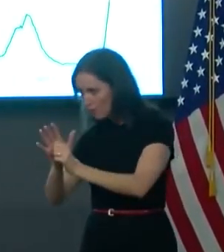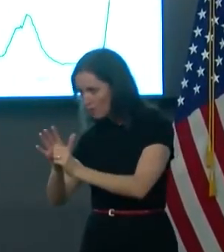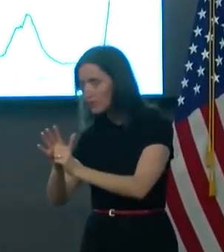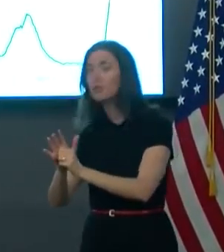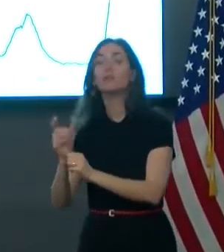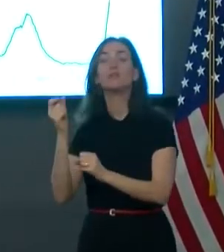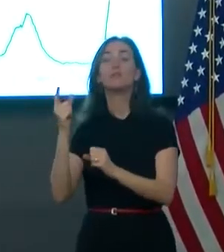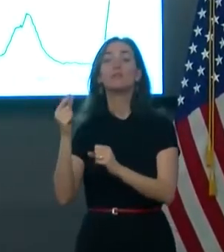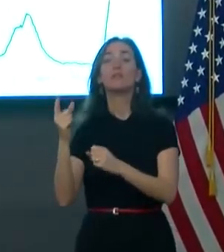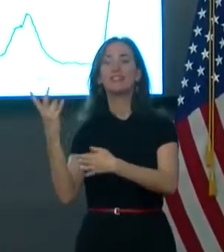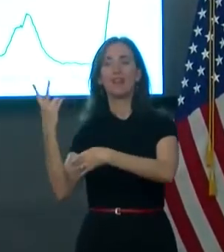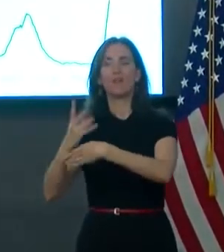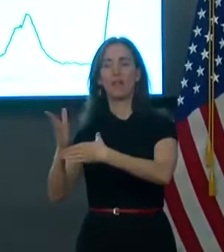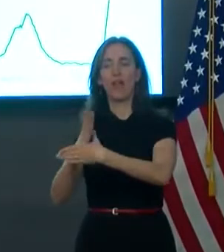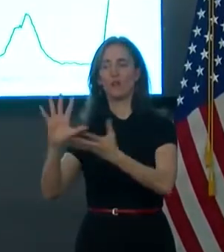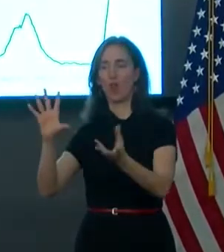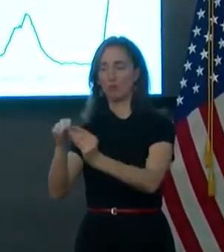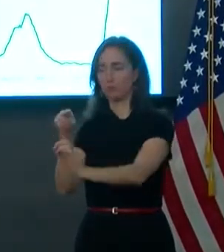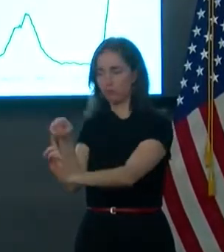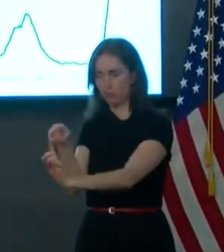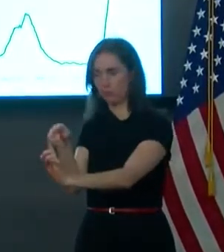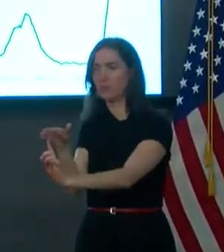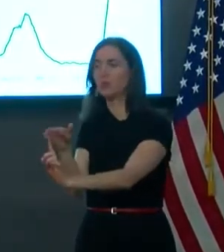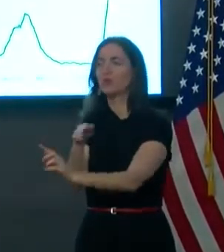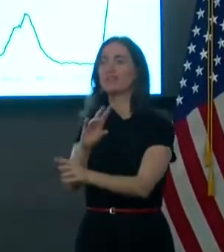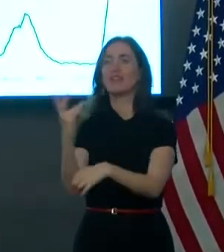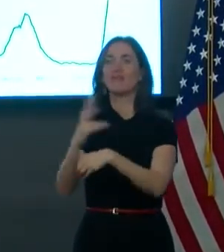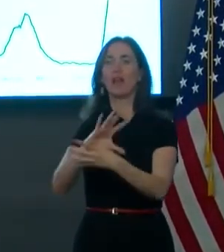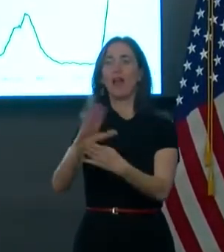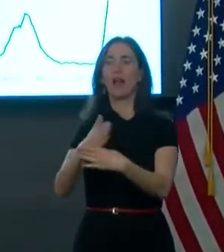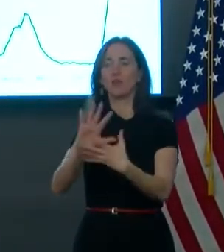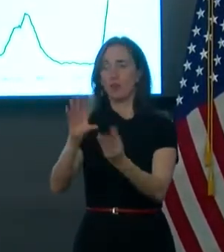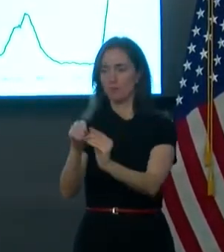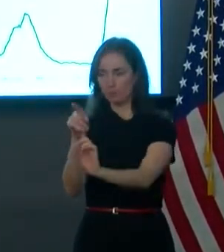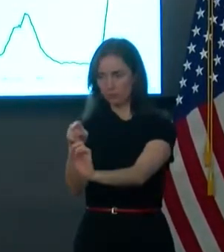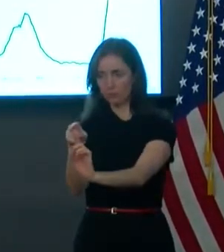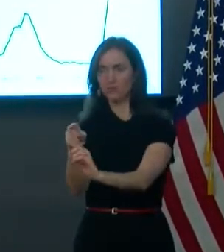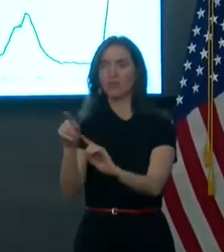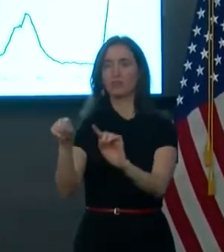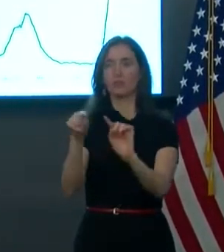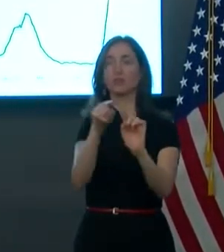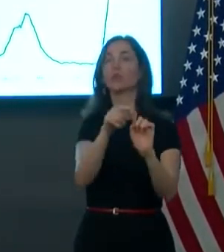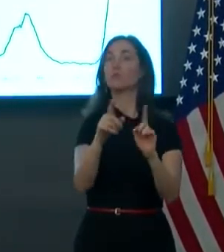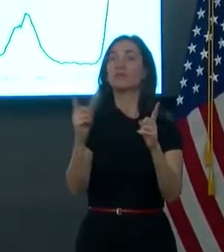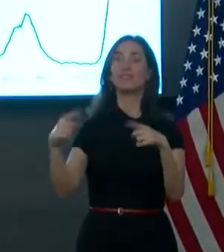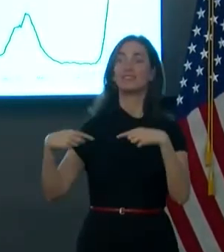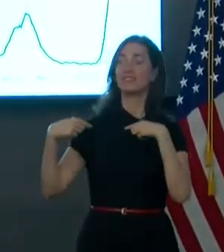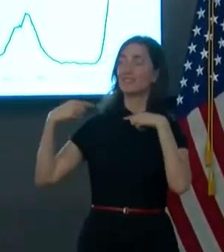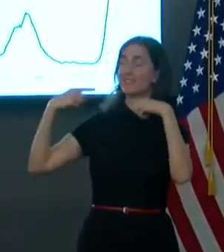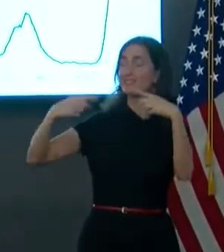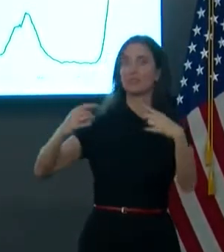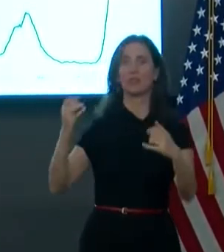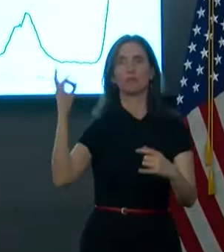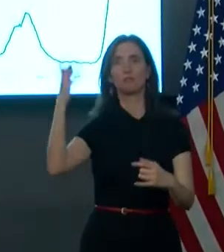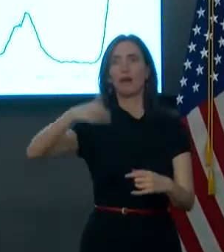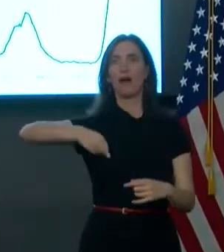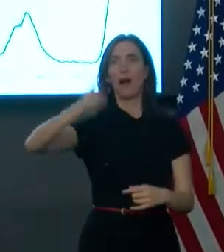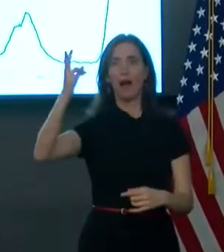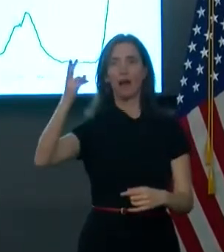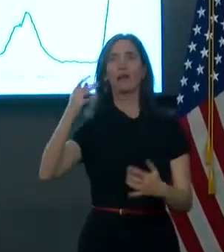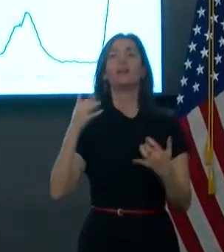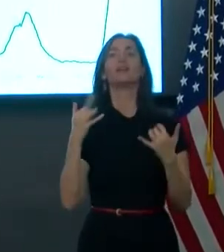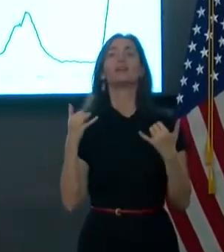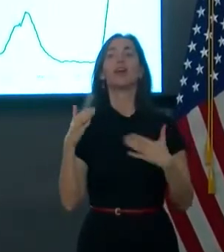average. We continue to be at historic highs for us. We are now averaging